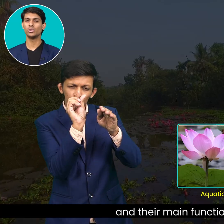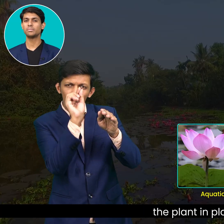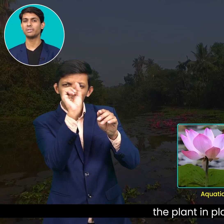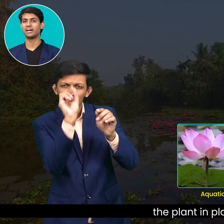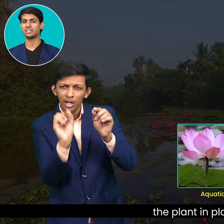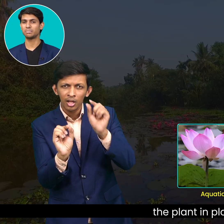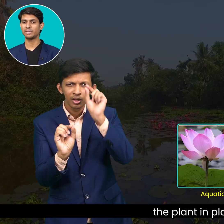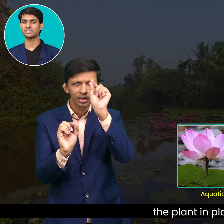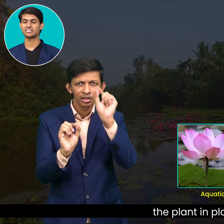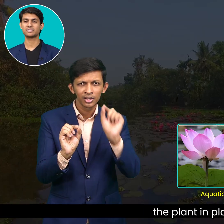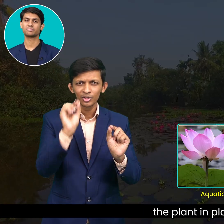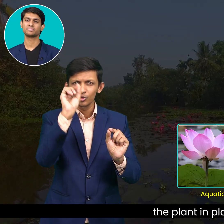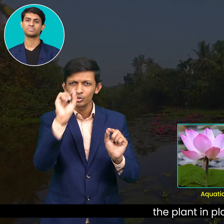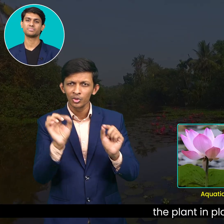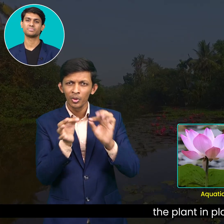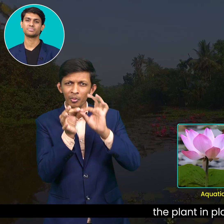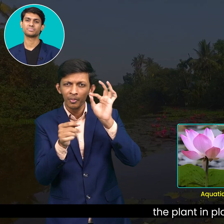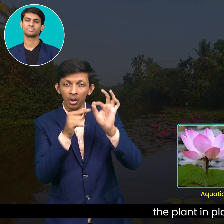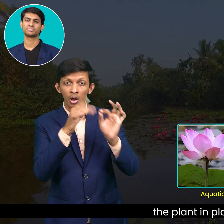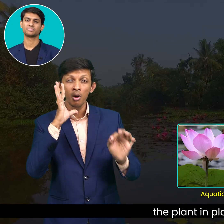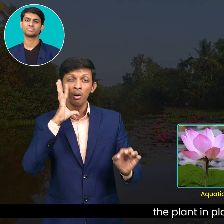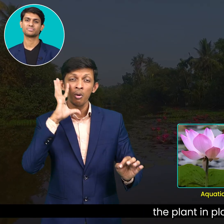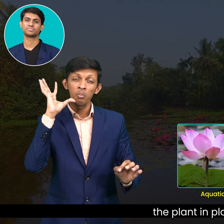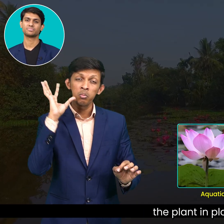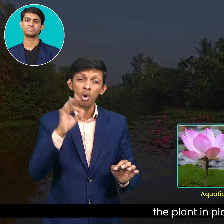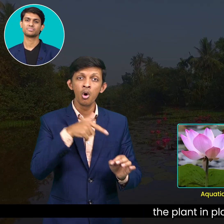to hold the plant in place.